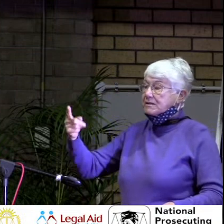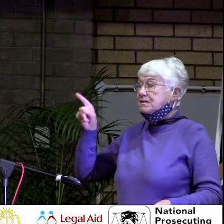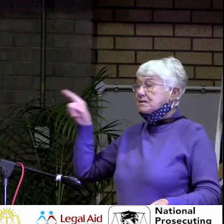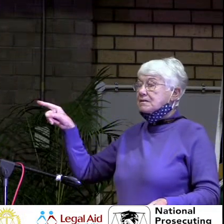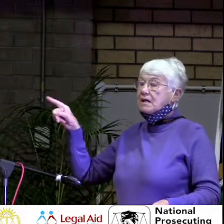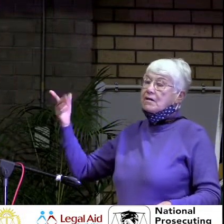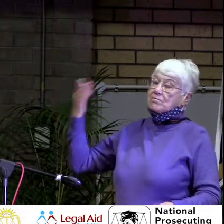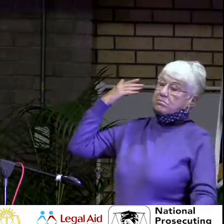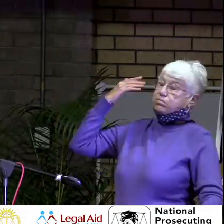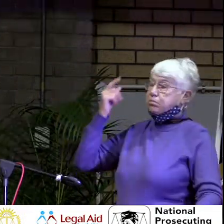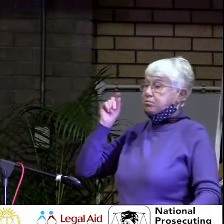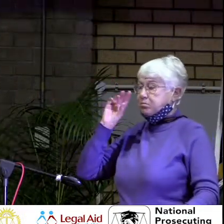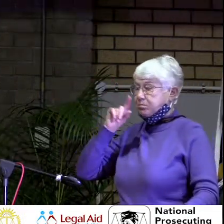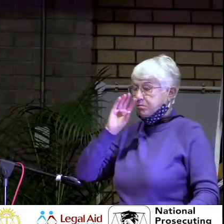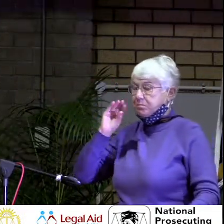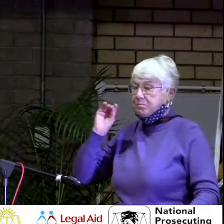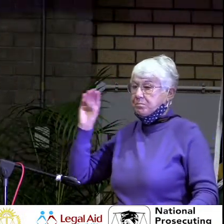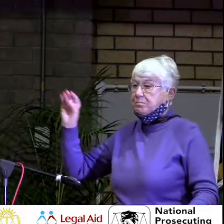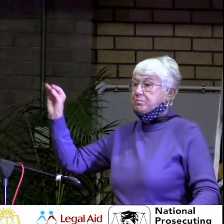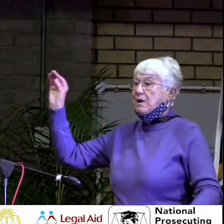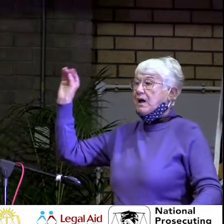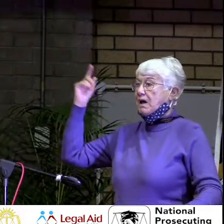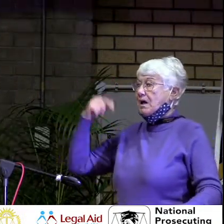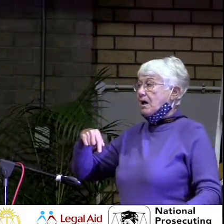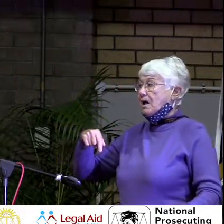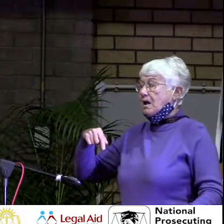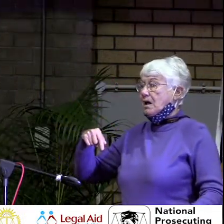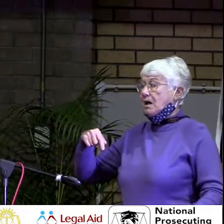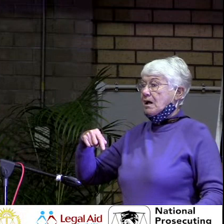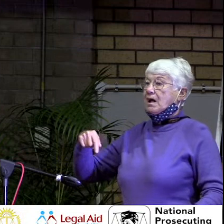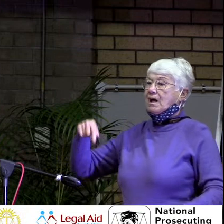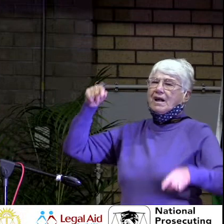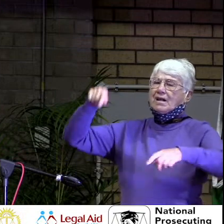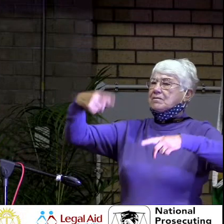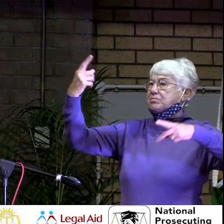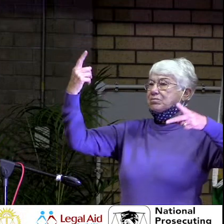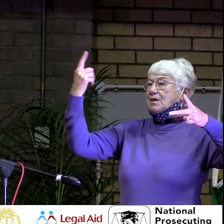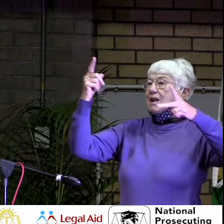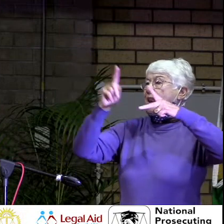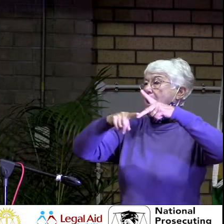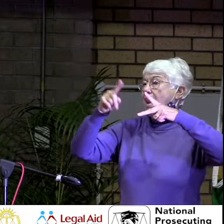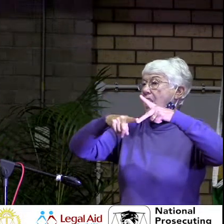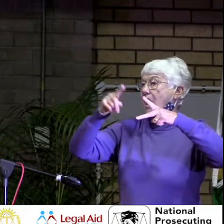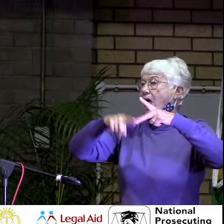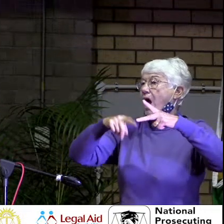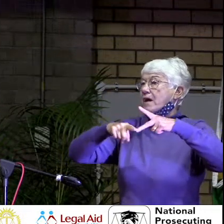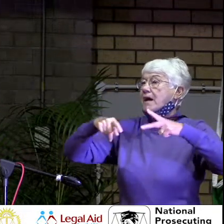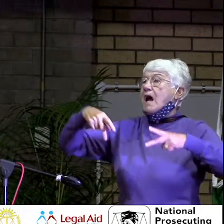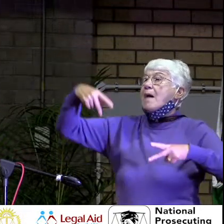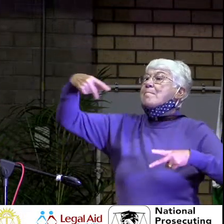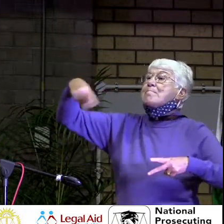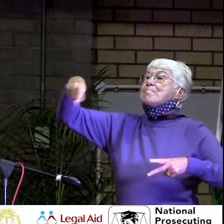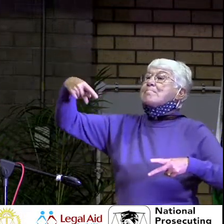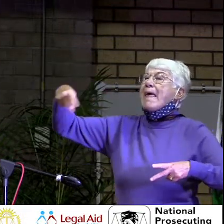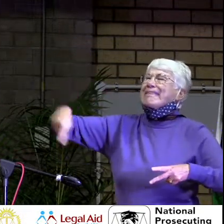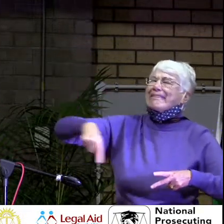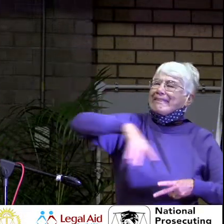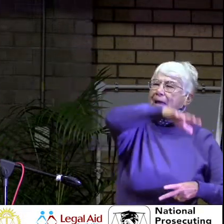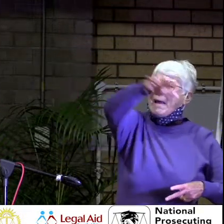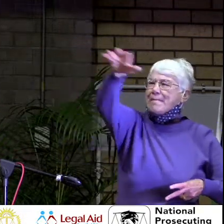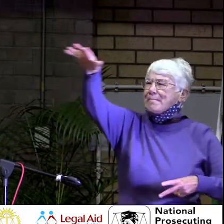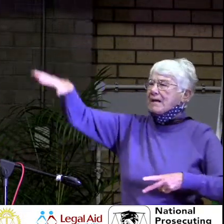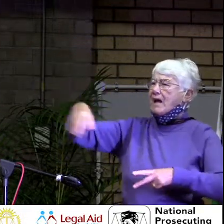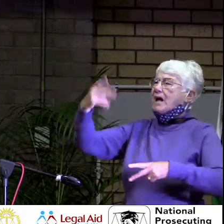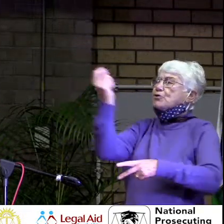Isaacs, the President has described it as the second pandemic. And a pandemic is like COVID. It's something very